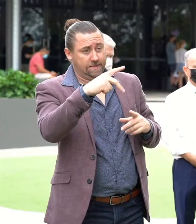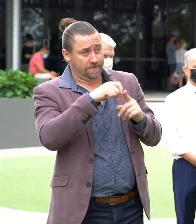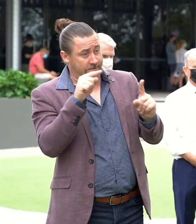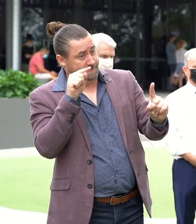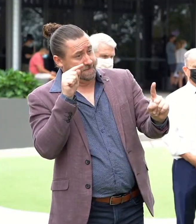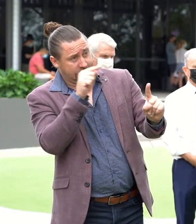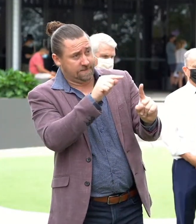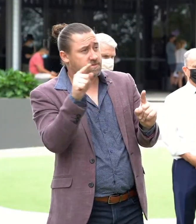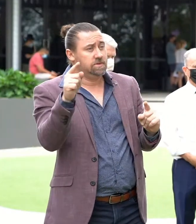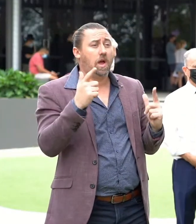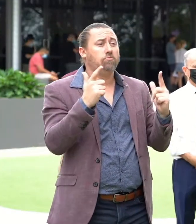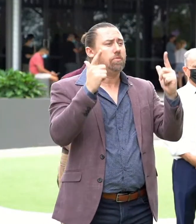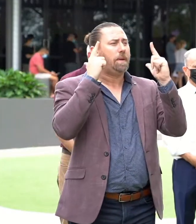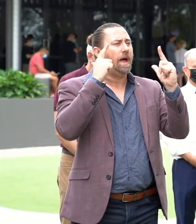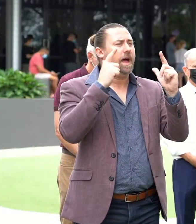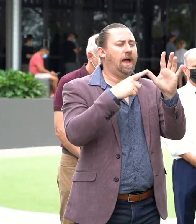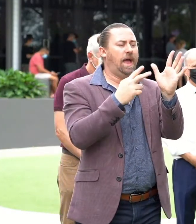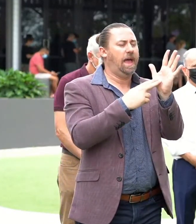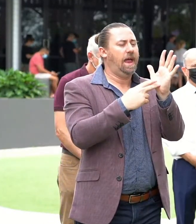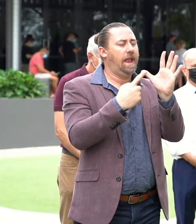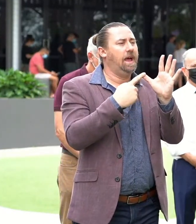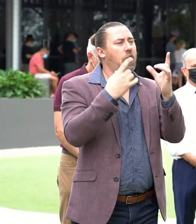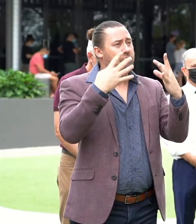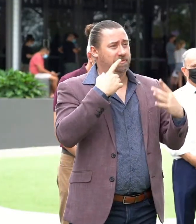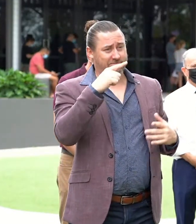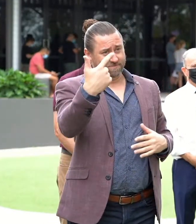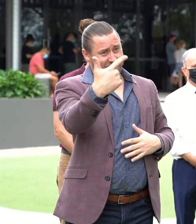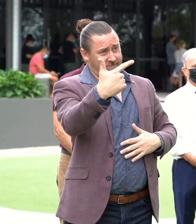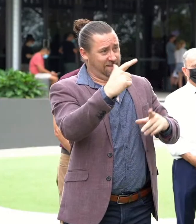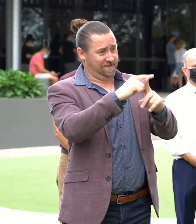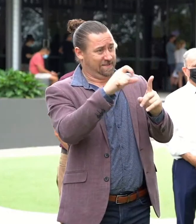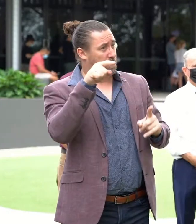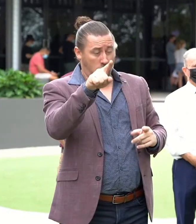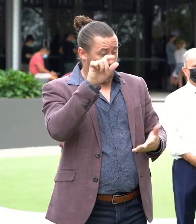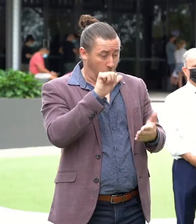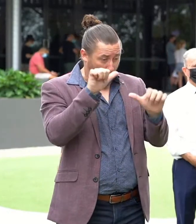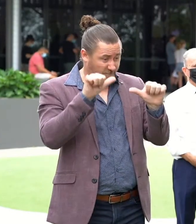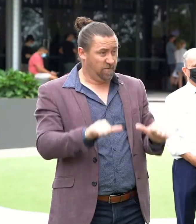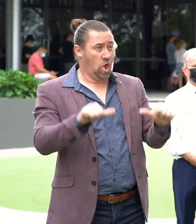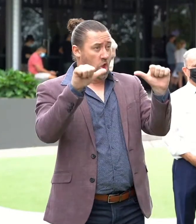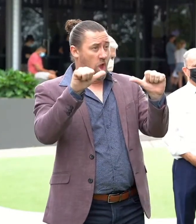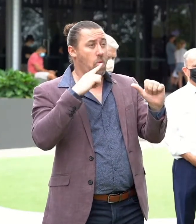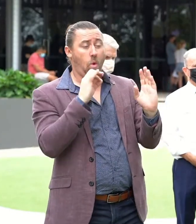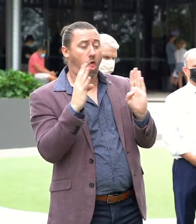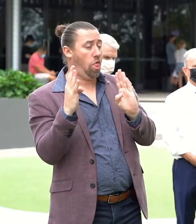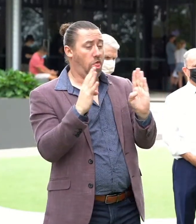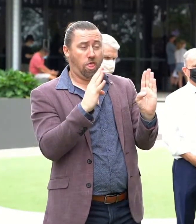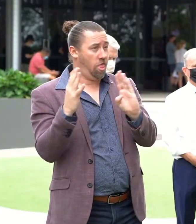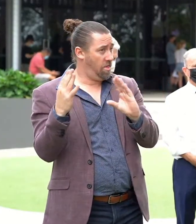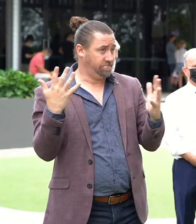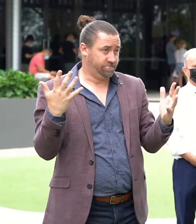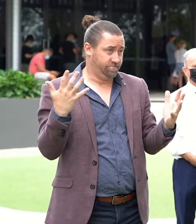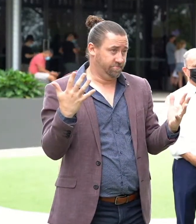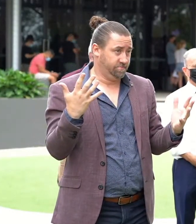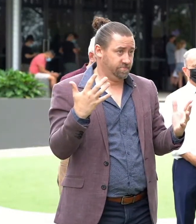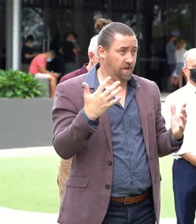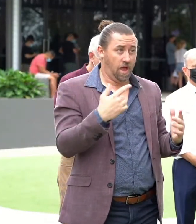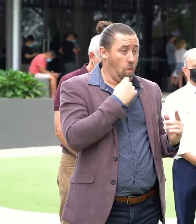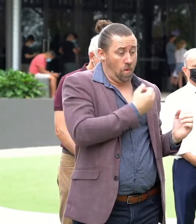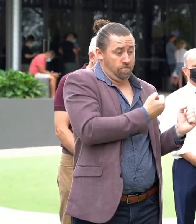has stipulated a number of times that the 17th of December is locked in. What it means is that the vaccine will come into